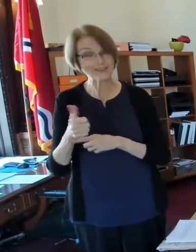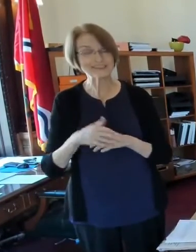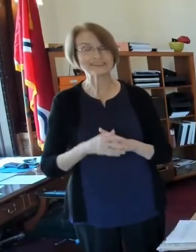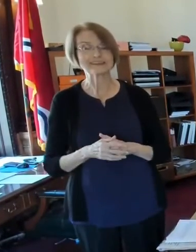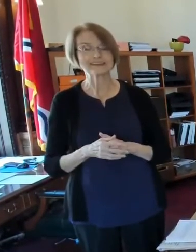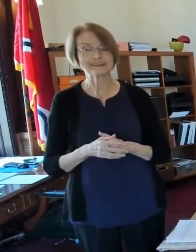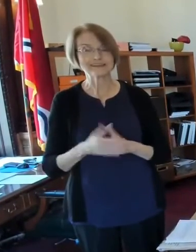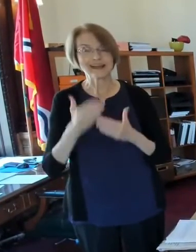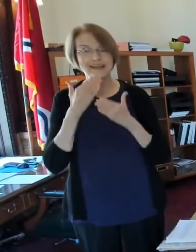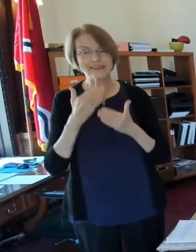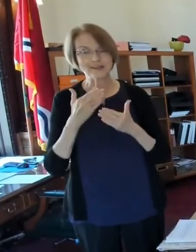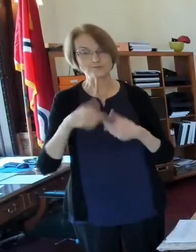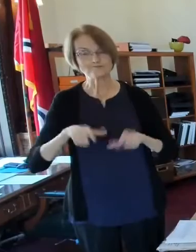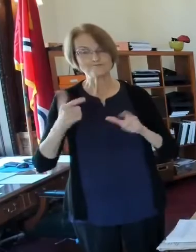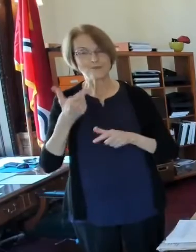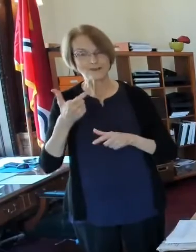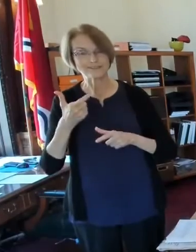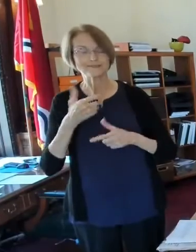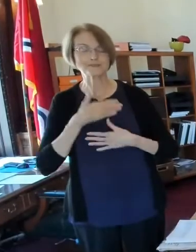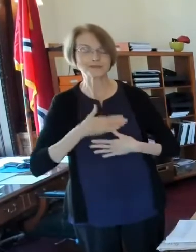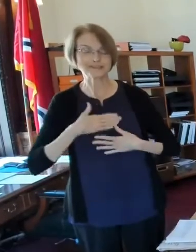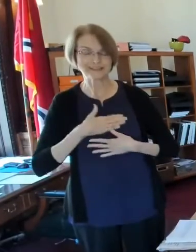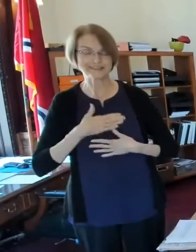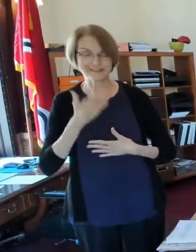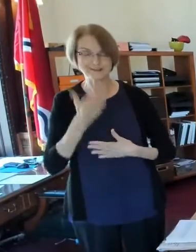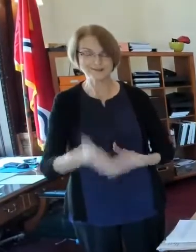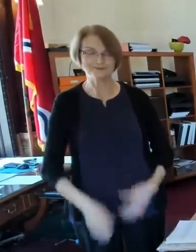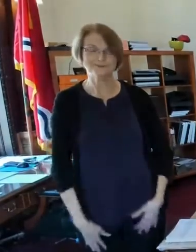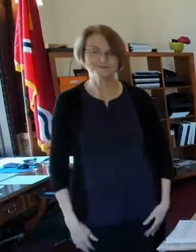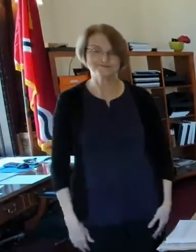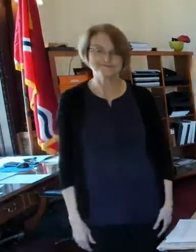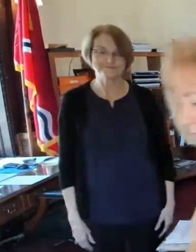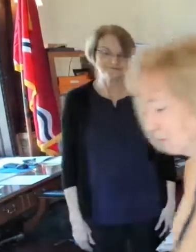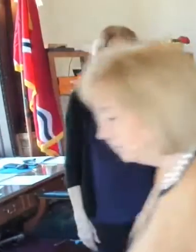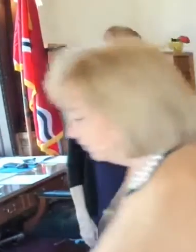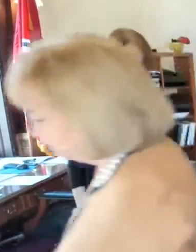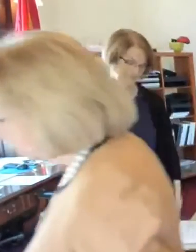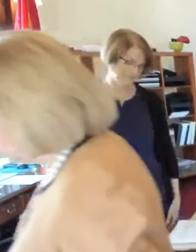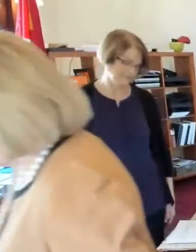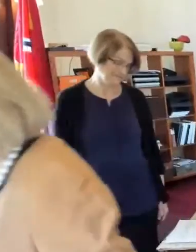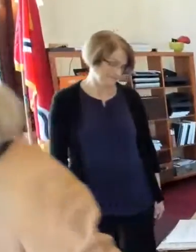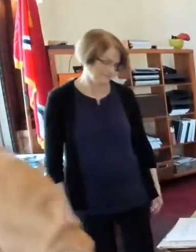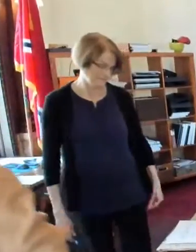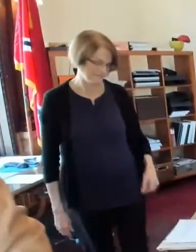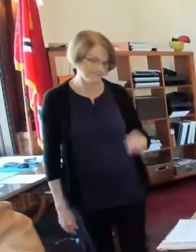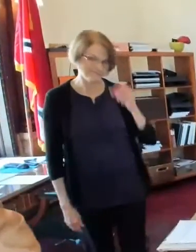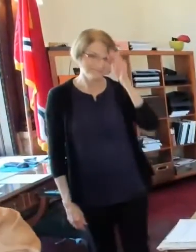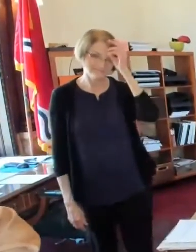And thanks for being with us. Appreciate it.